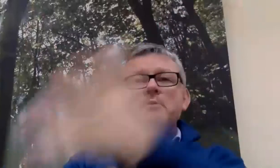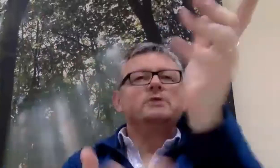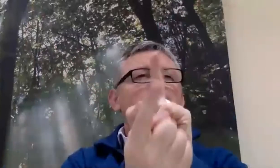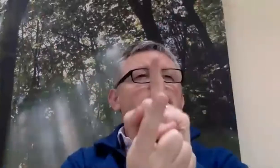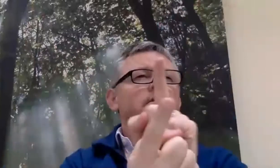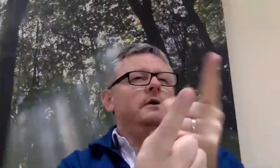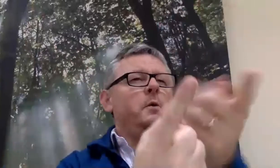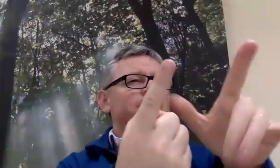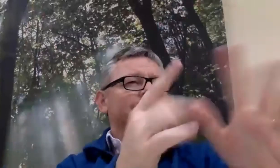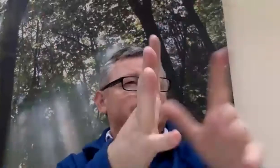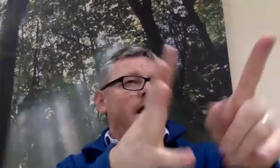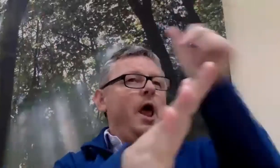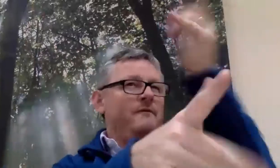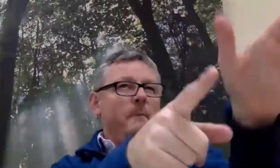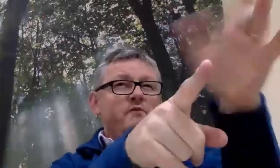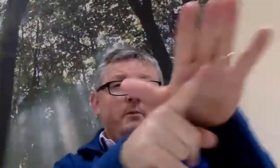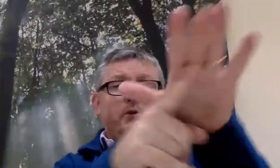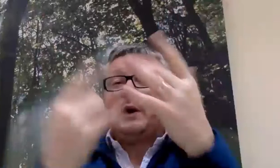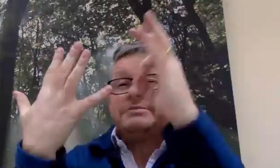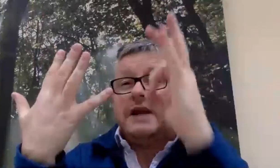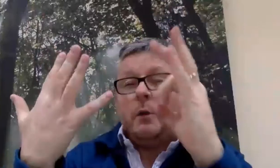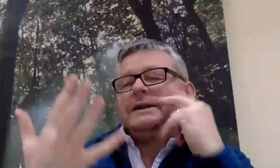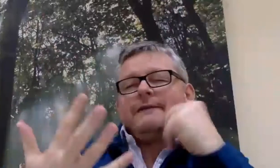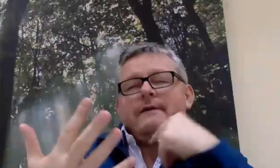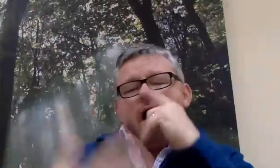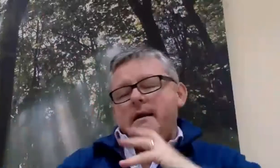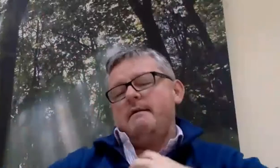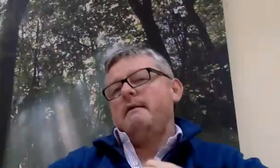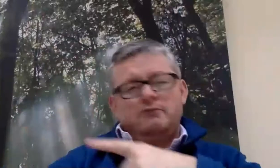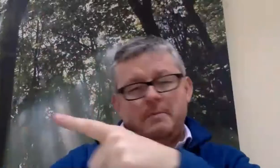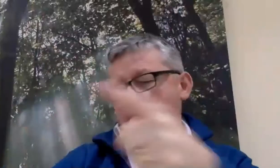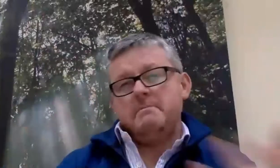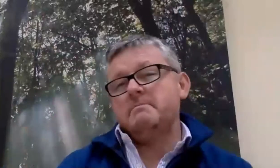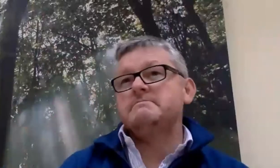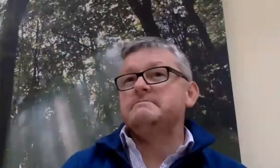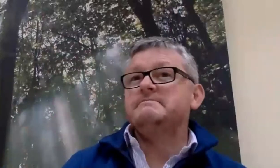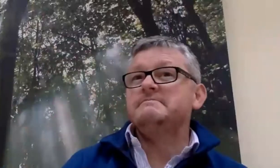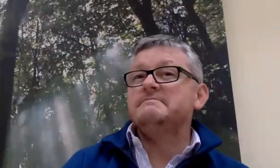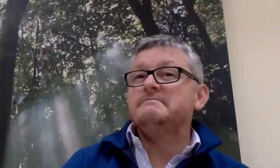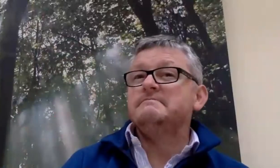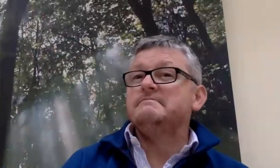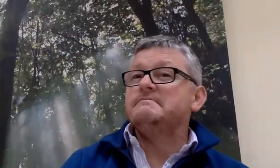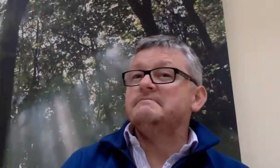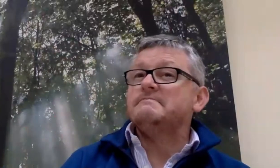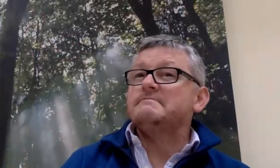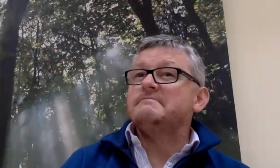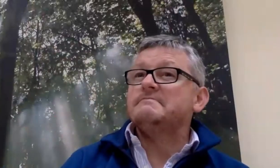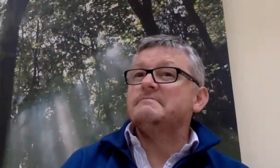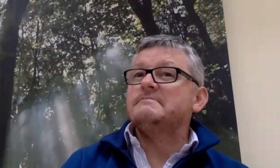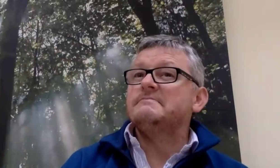to kind of change their vocabulary use. And as I say, it really typically probably is 10% to enable them to communicate